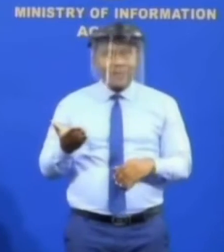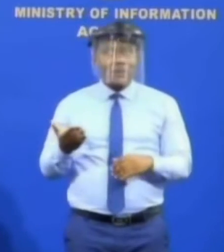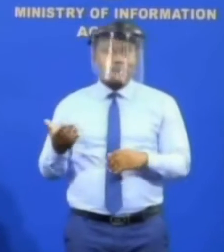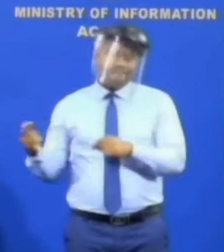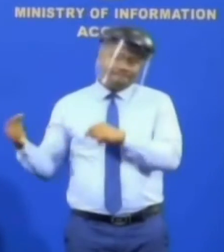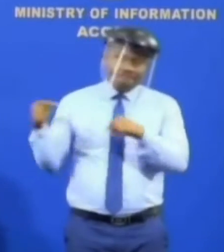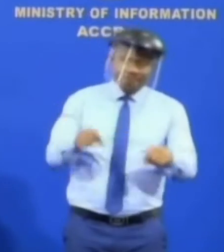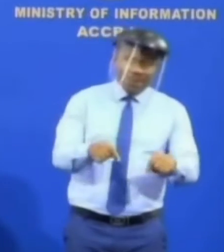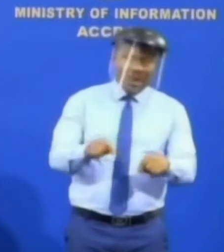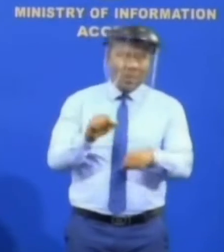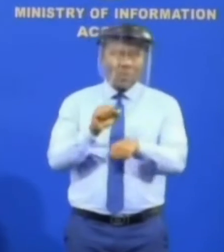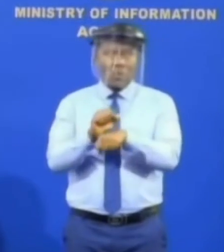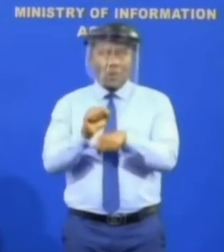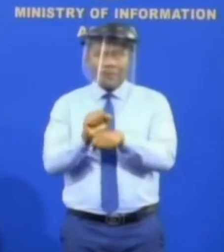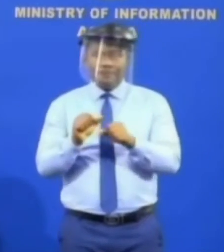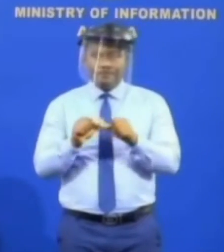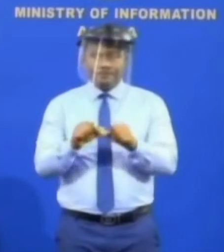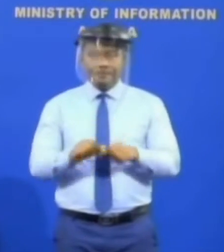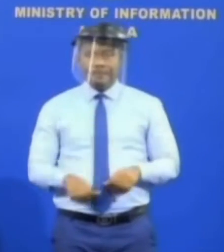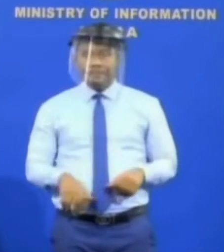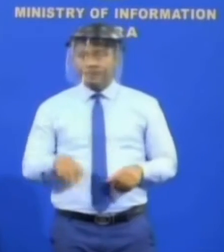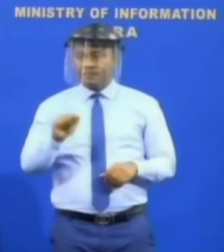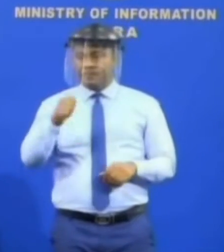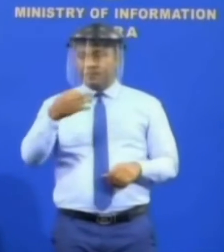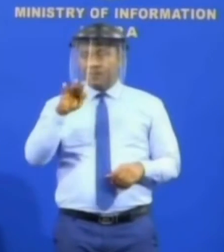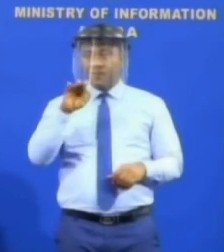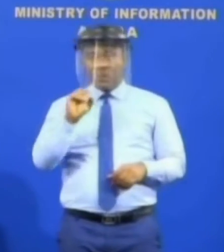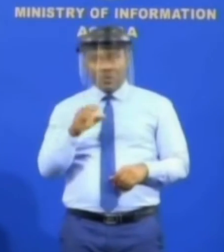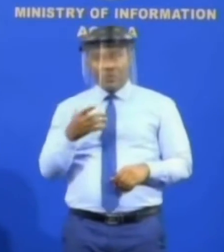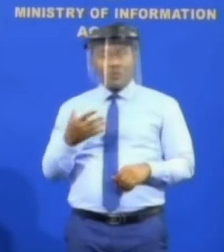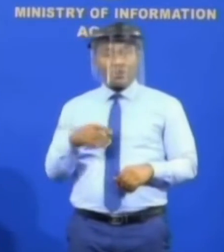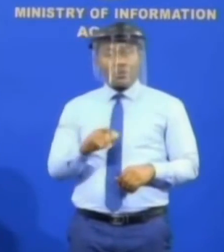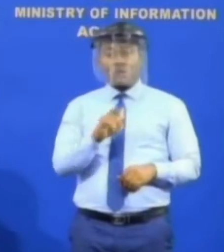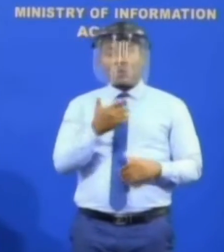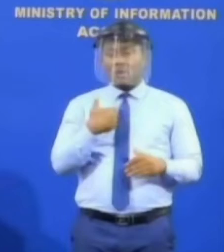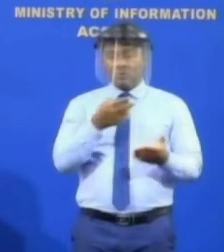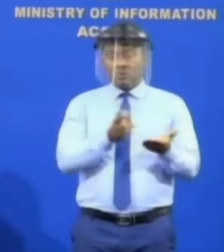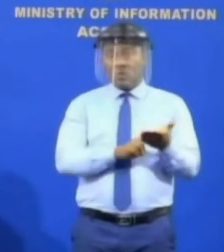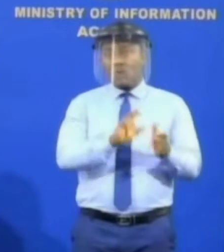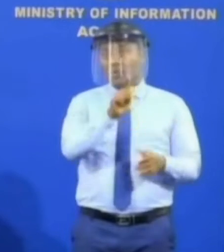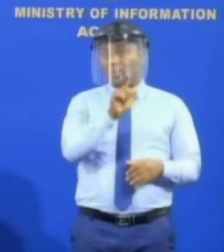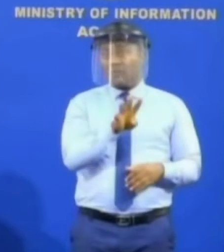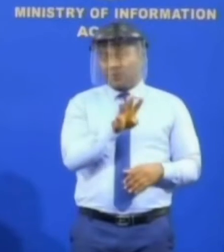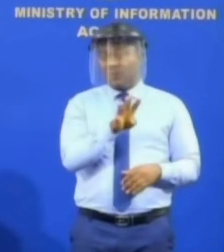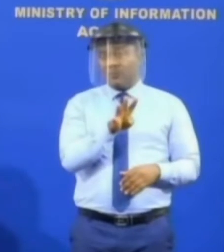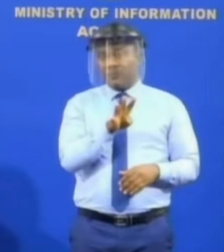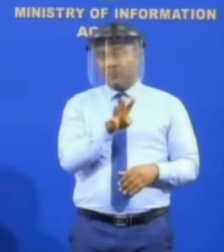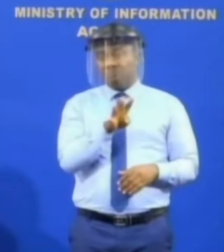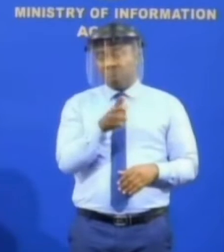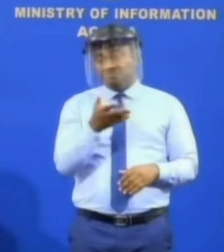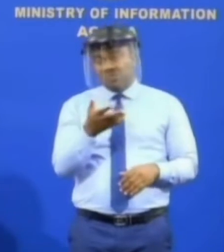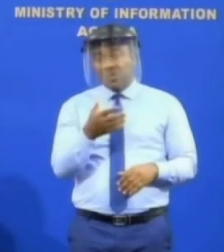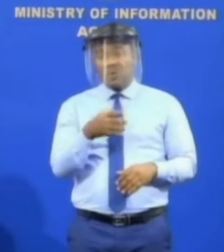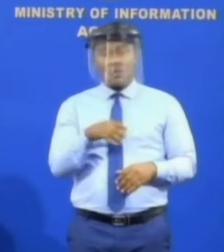work. AHAFO has recorded 24 in cases of staff who are